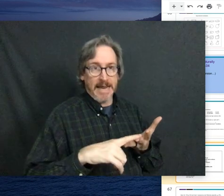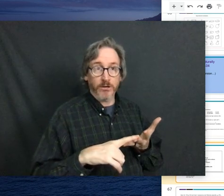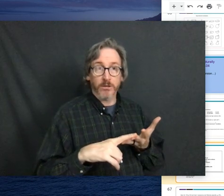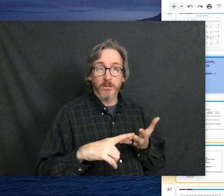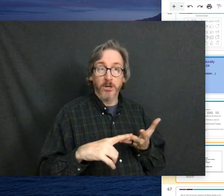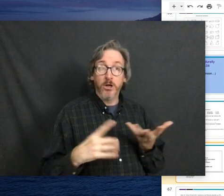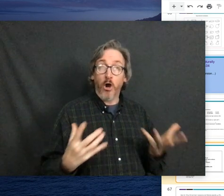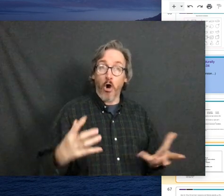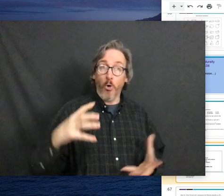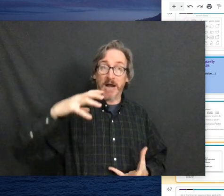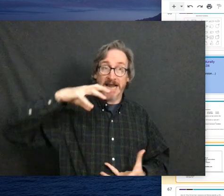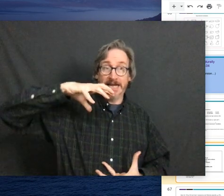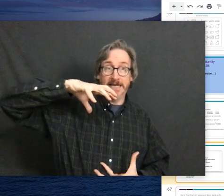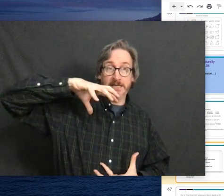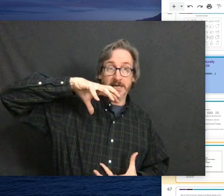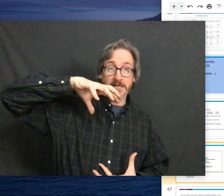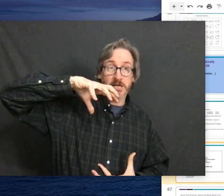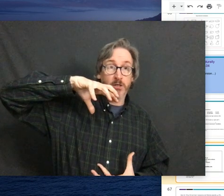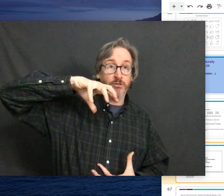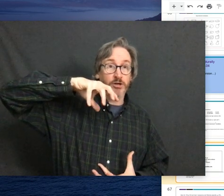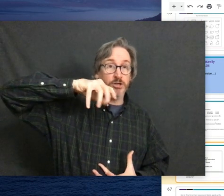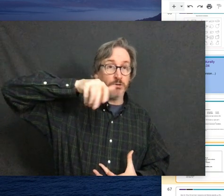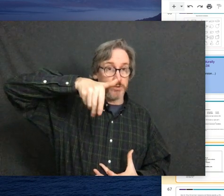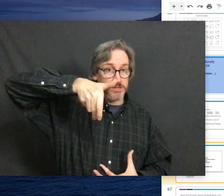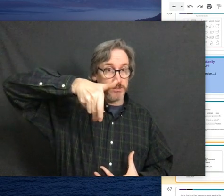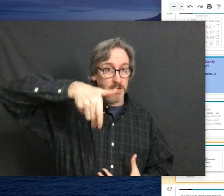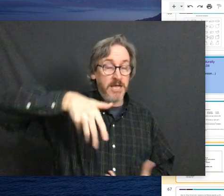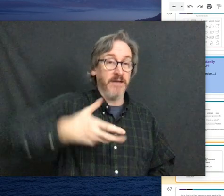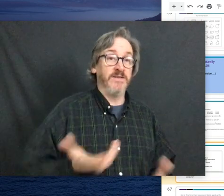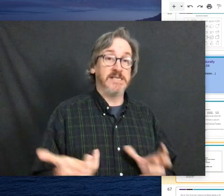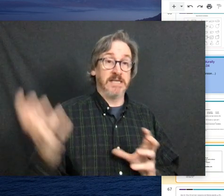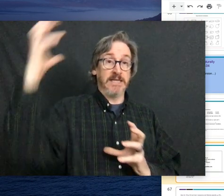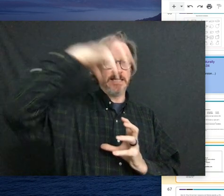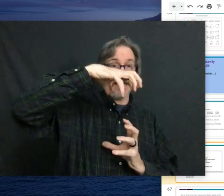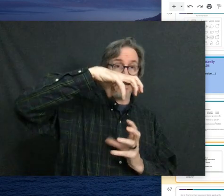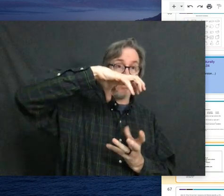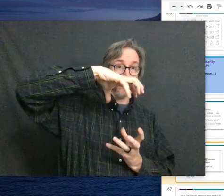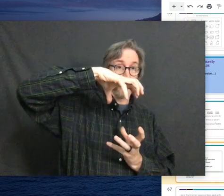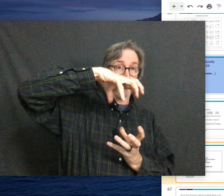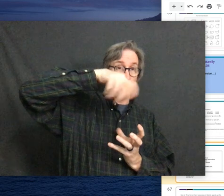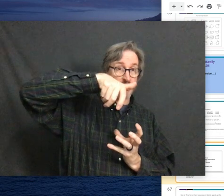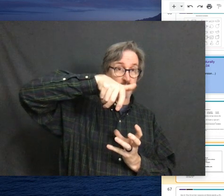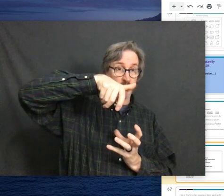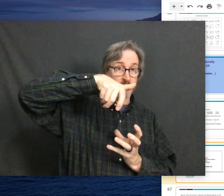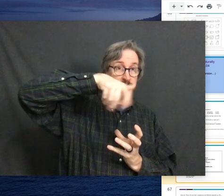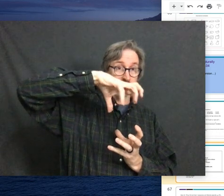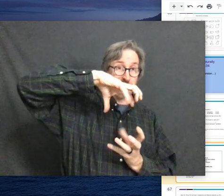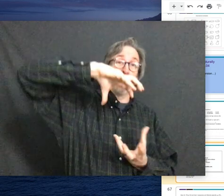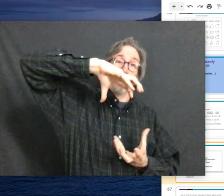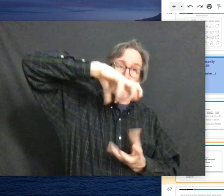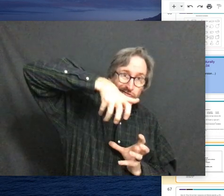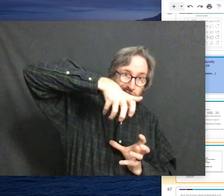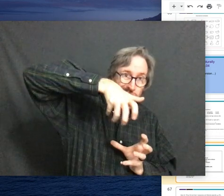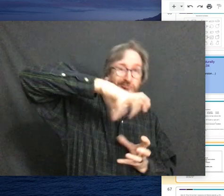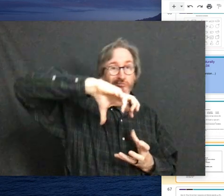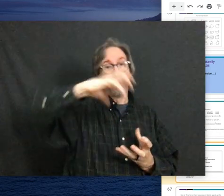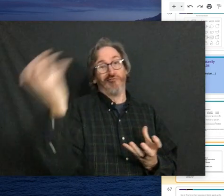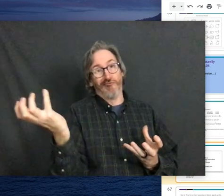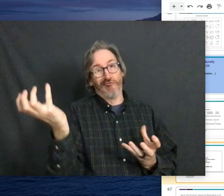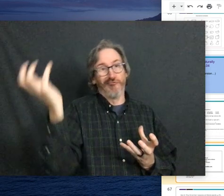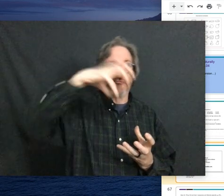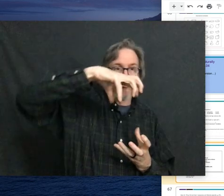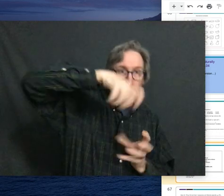a handle, all we're adding in is the use. If it's a lid, we turn it.